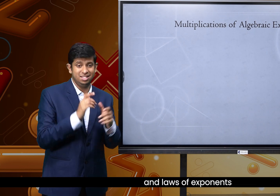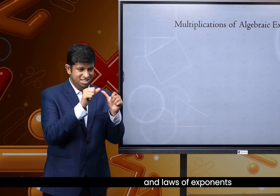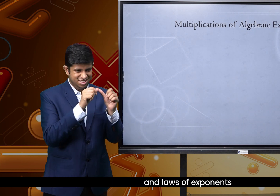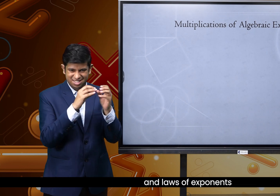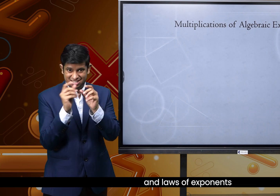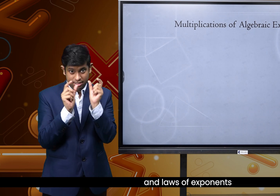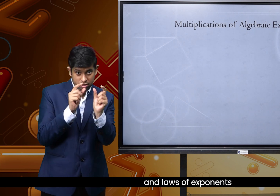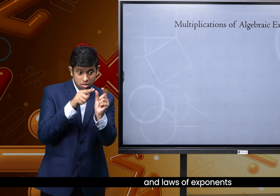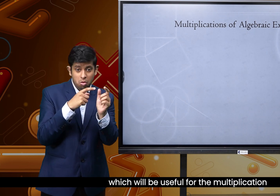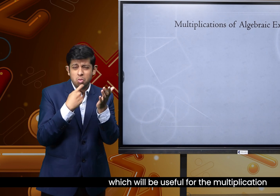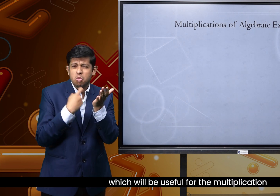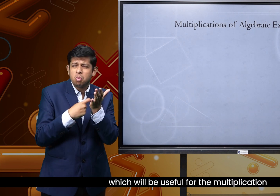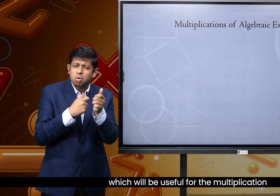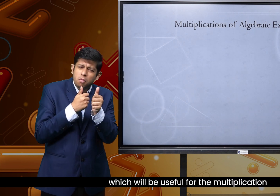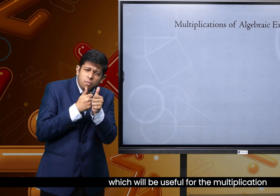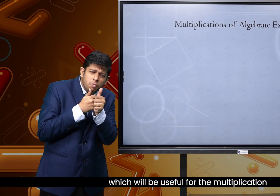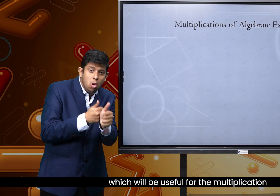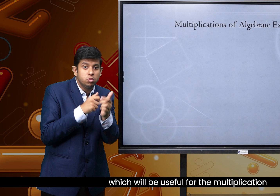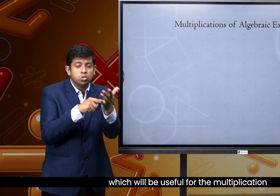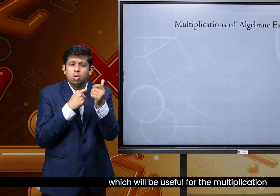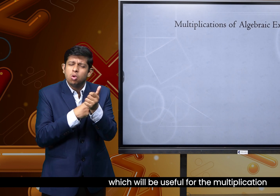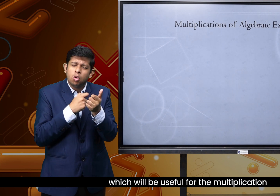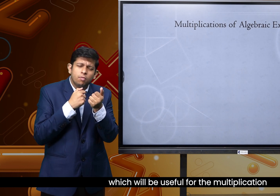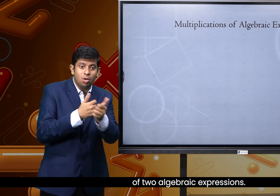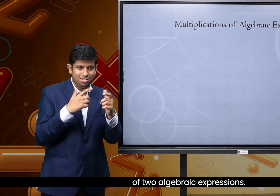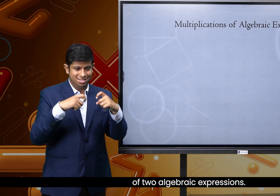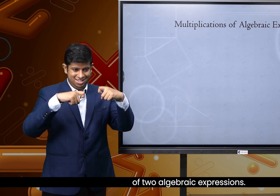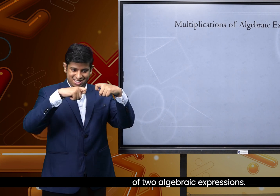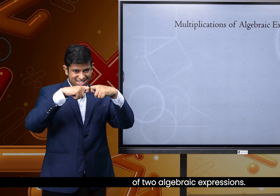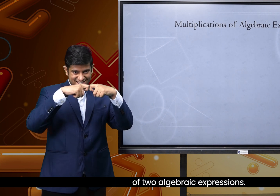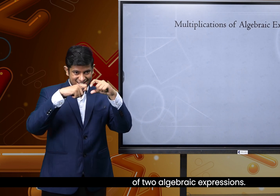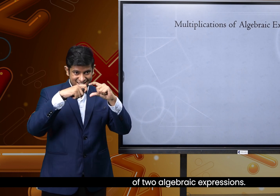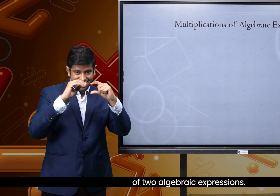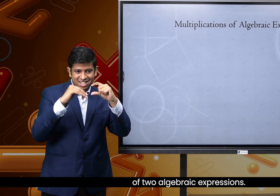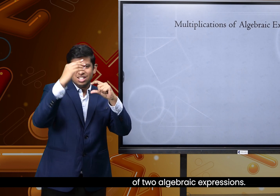of exponents, which will be useful for the multiplication of two algebraic expressions.